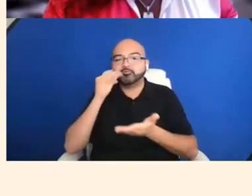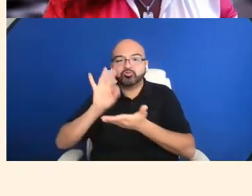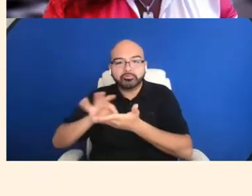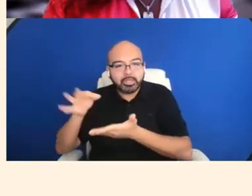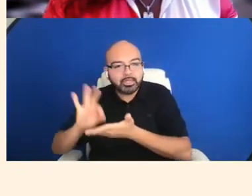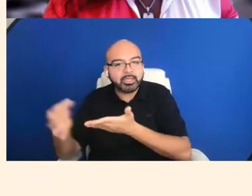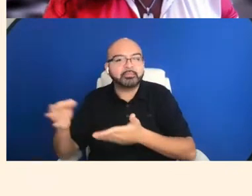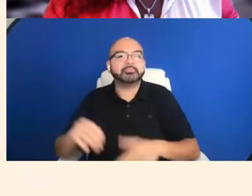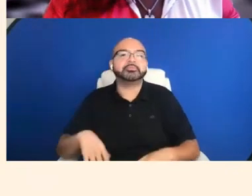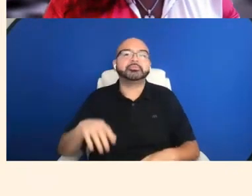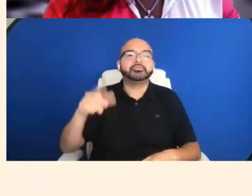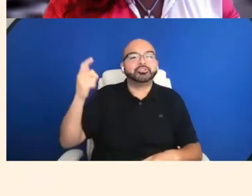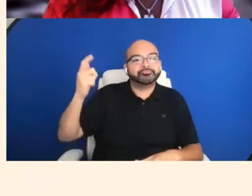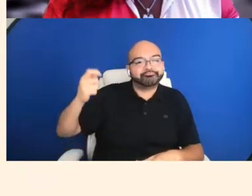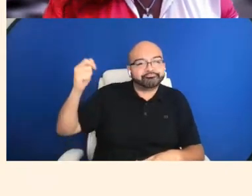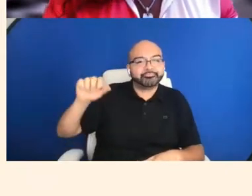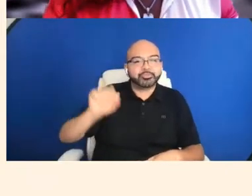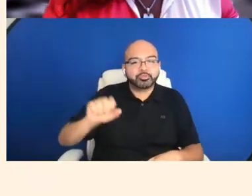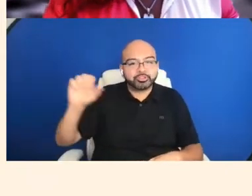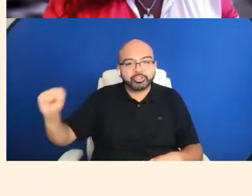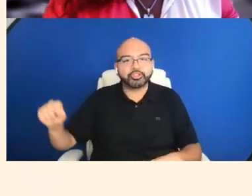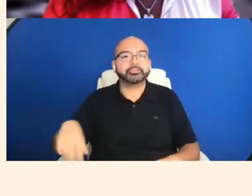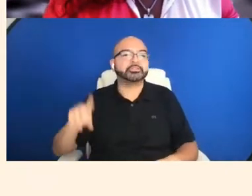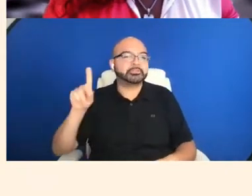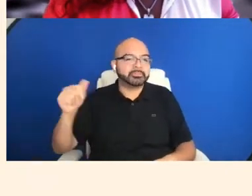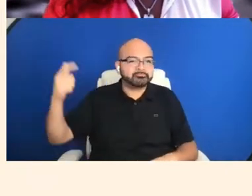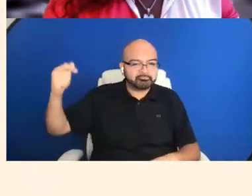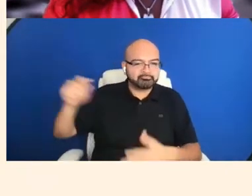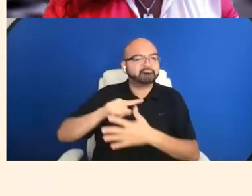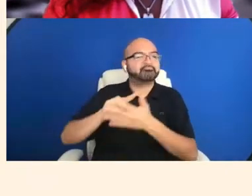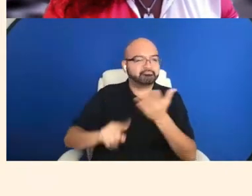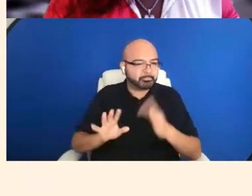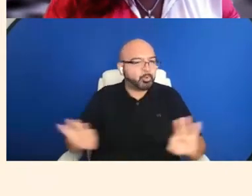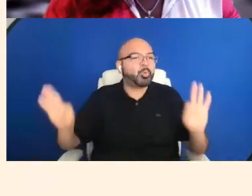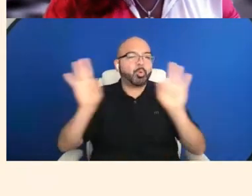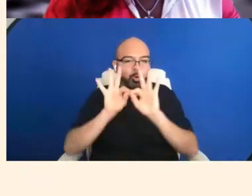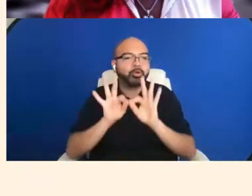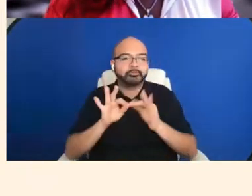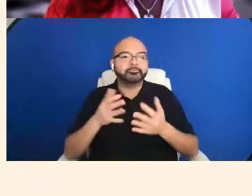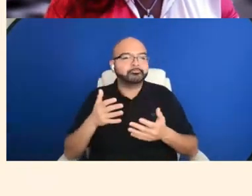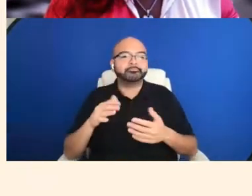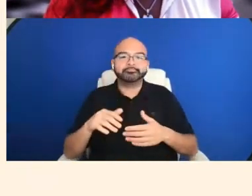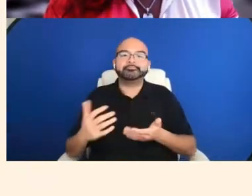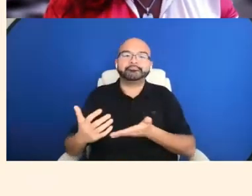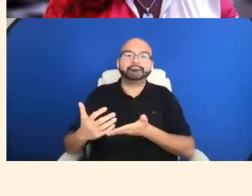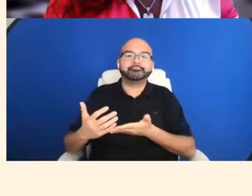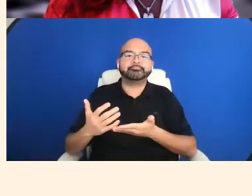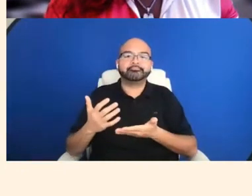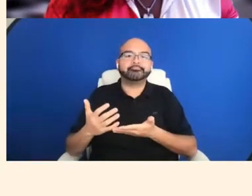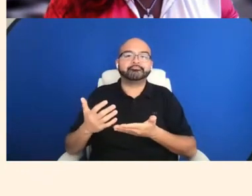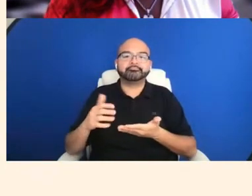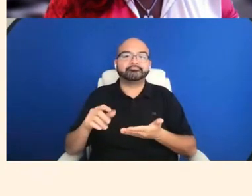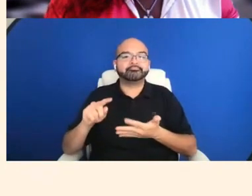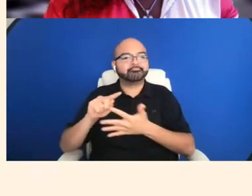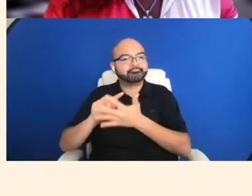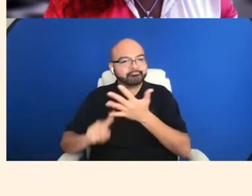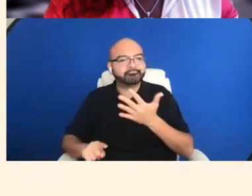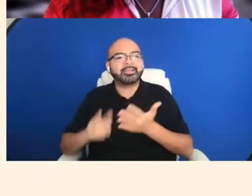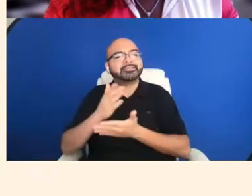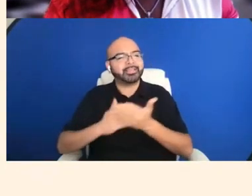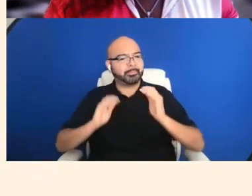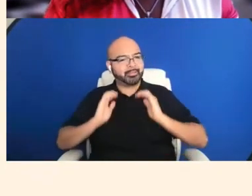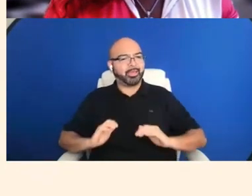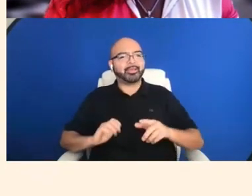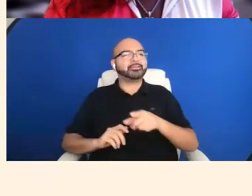Security, disability. All these are important routes of income, TDAP, that some clients might